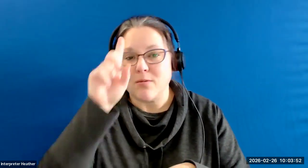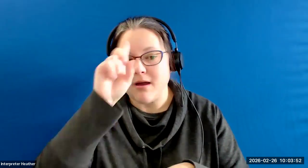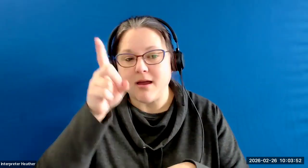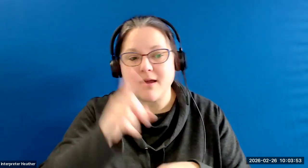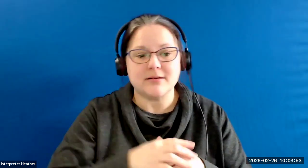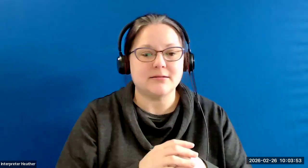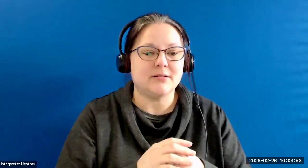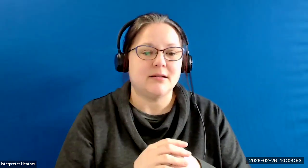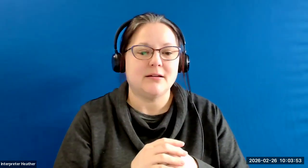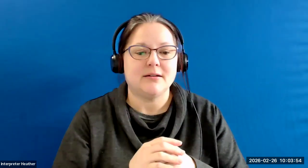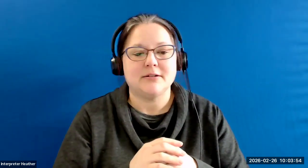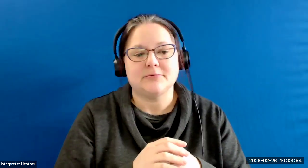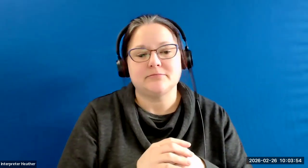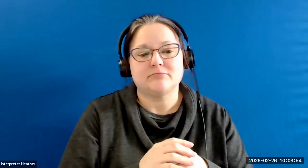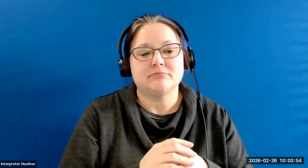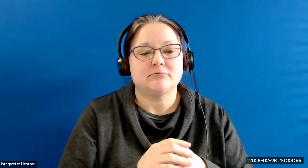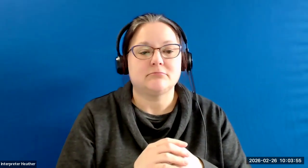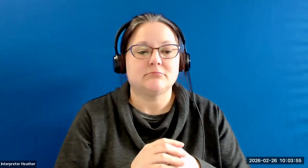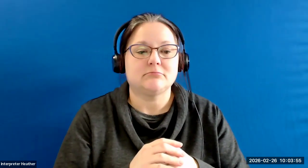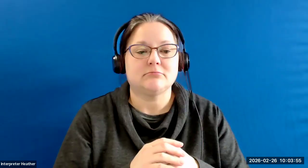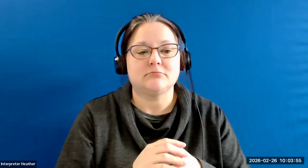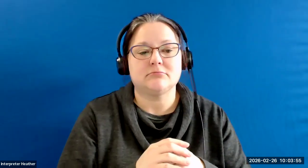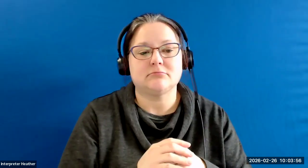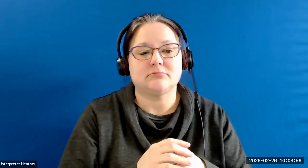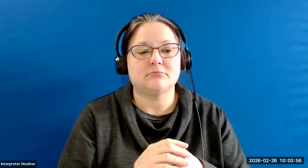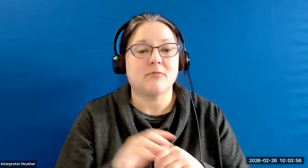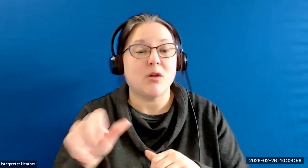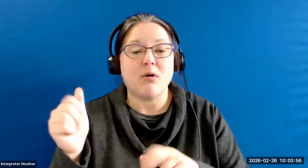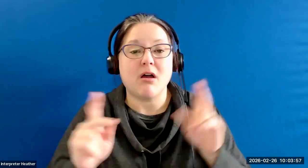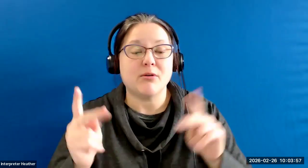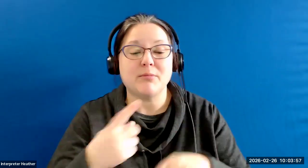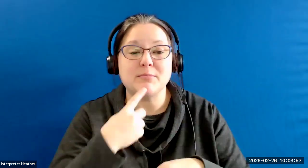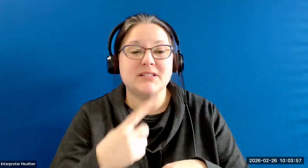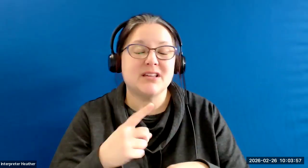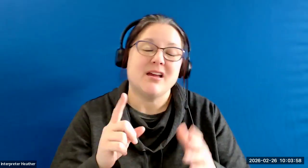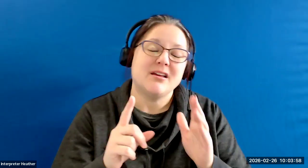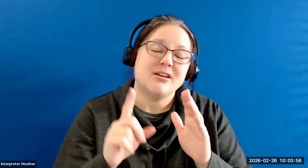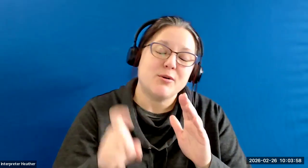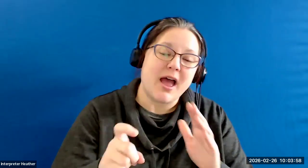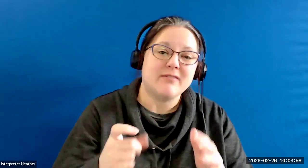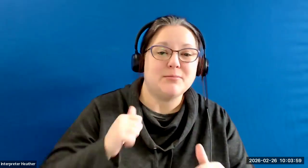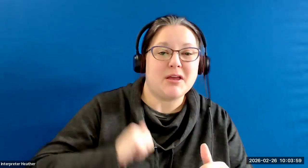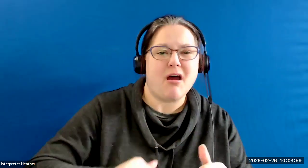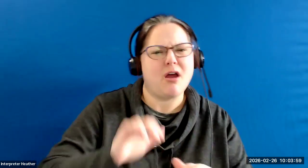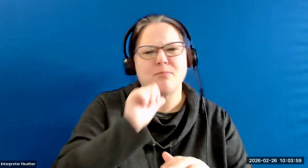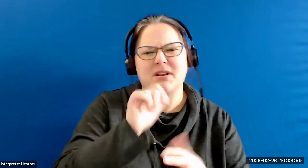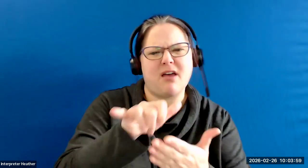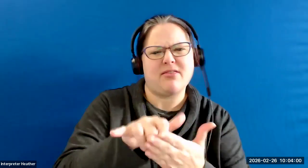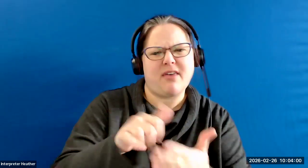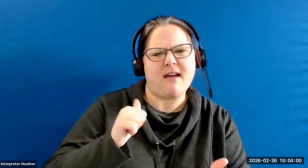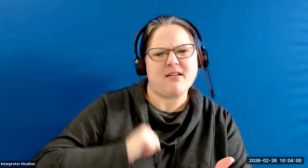don't ever sad. Got to be hard, not too hard. All